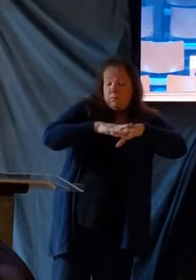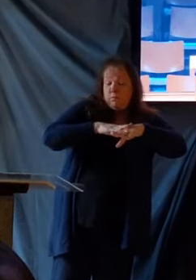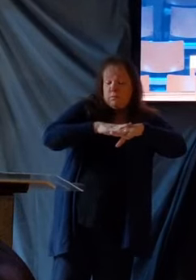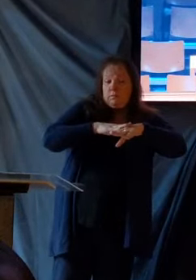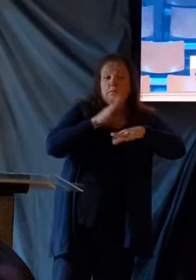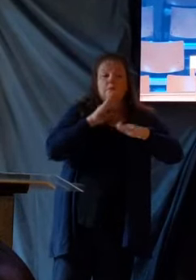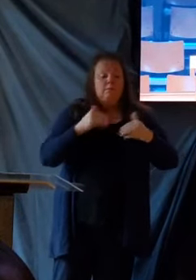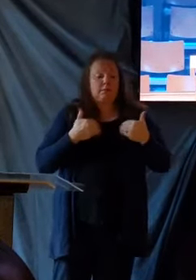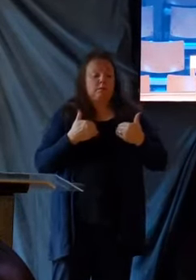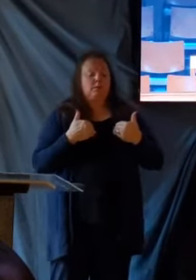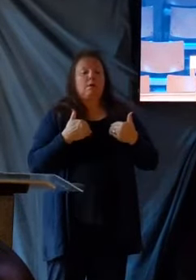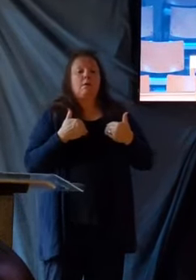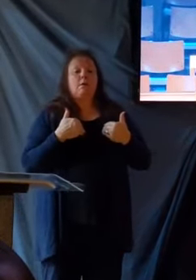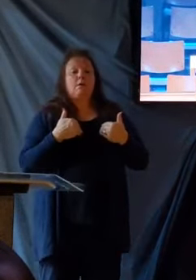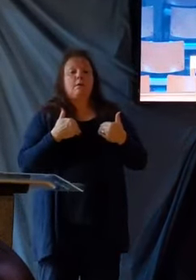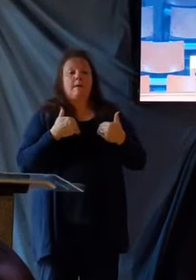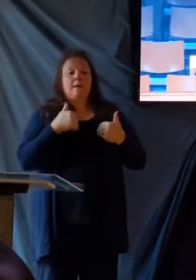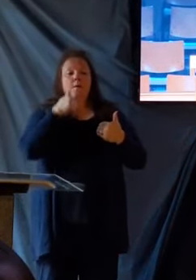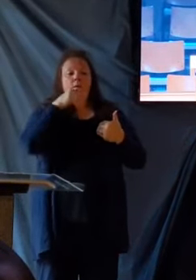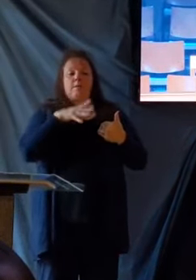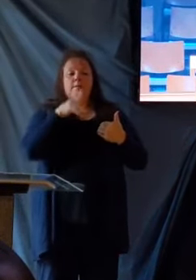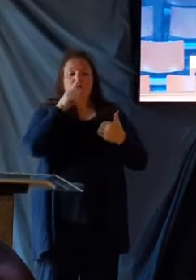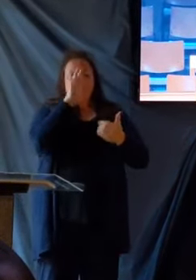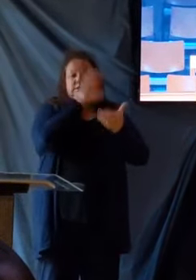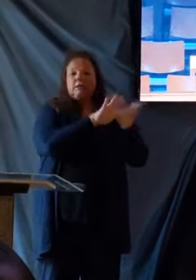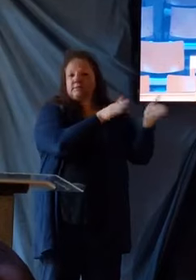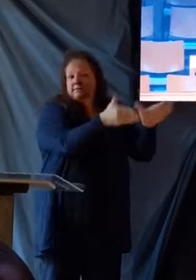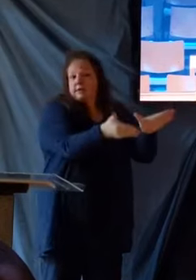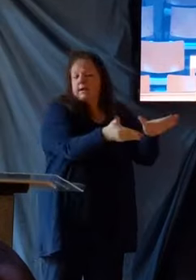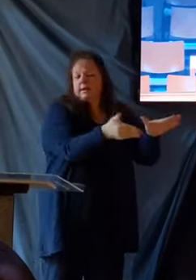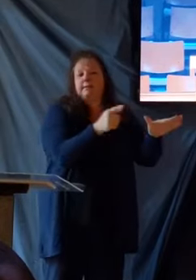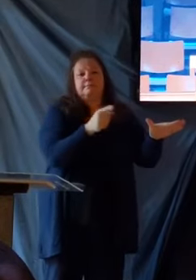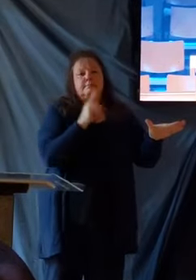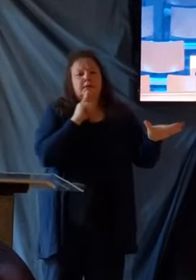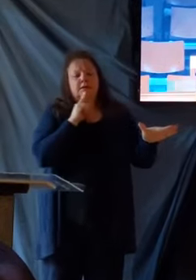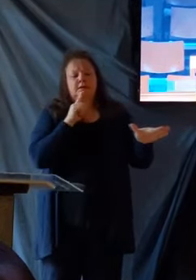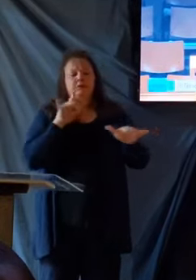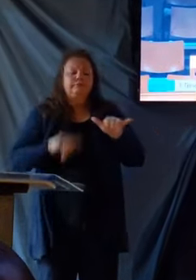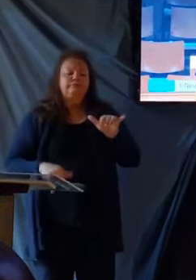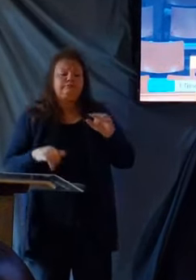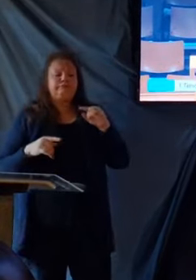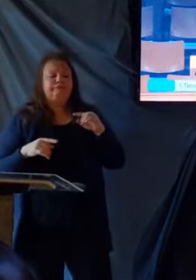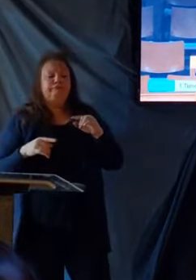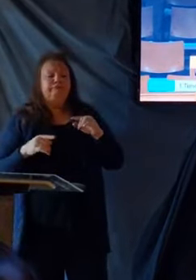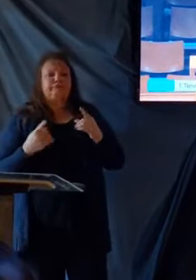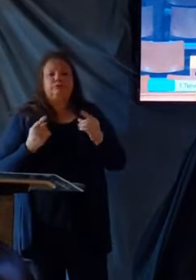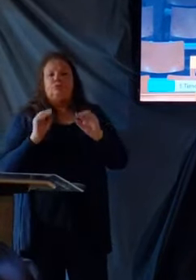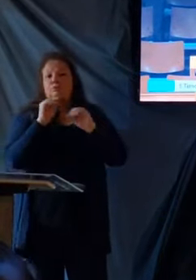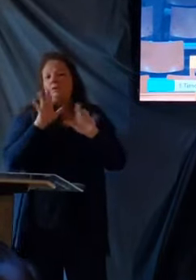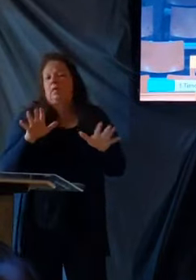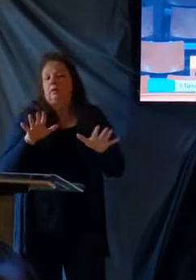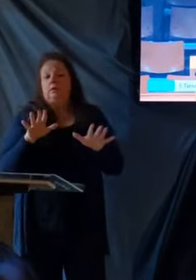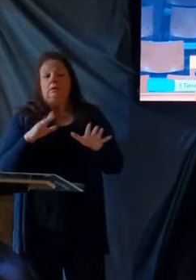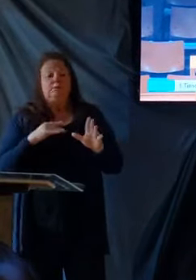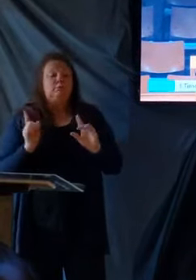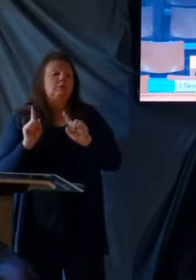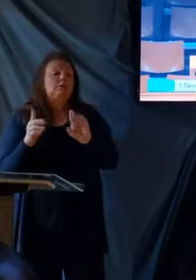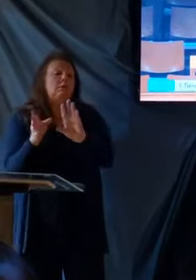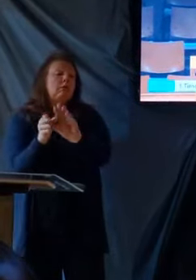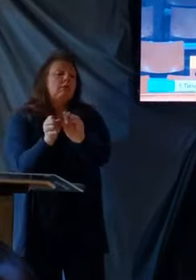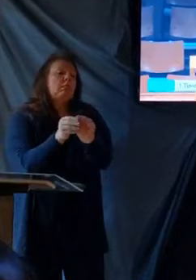he's talking about younger widows here. But he warns them about being idle, and at the end of verse 13, they're not to be